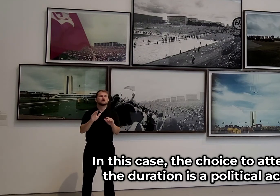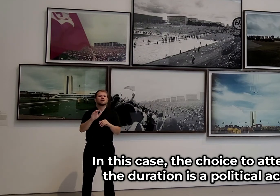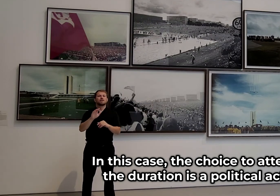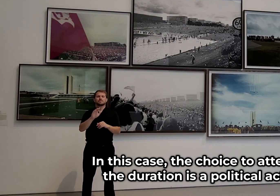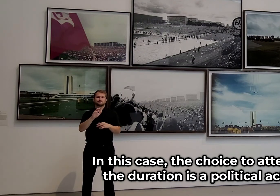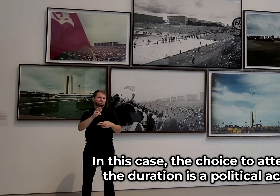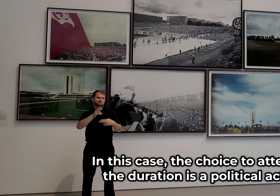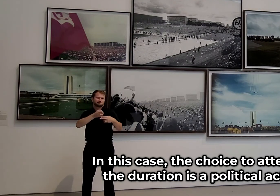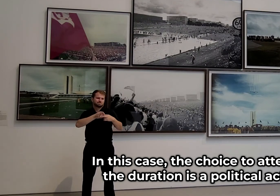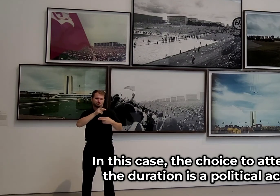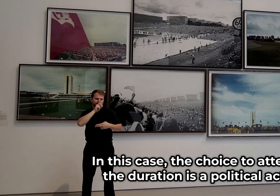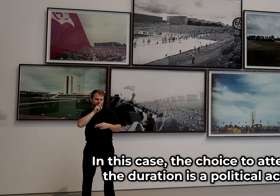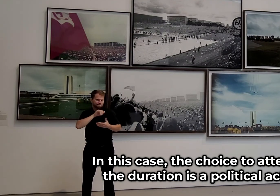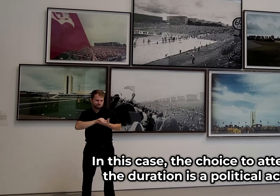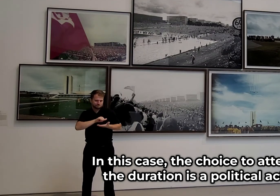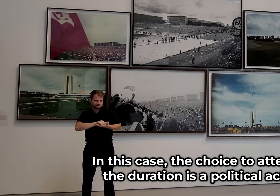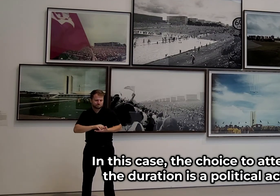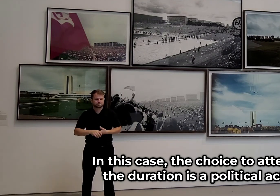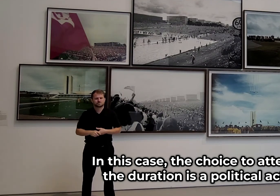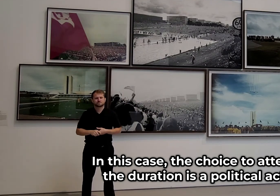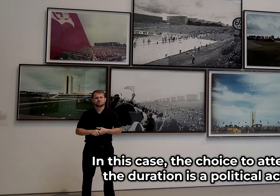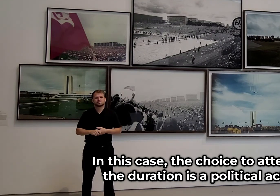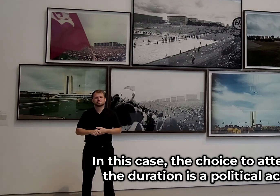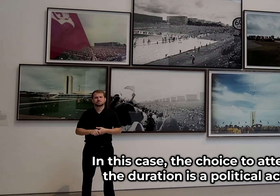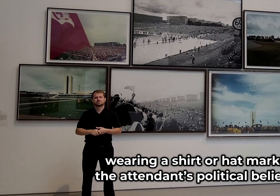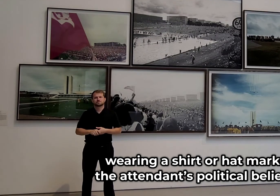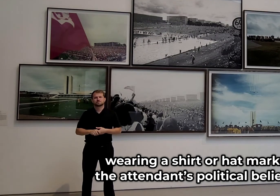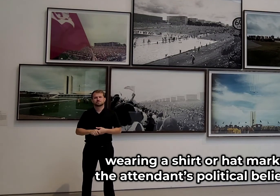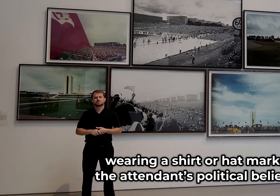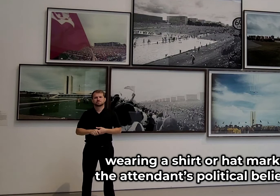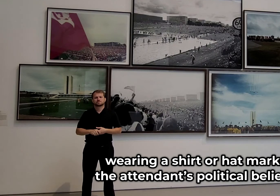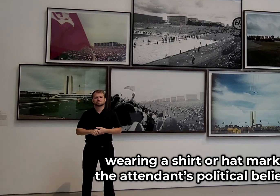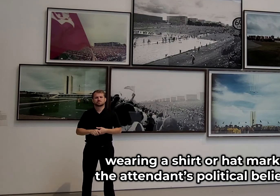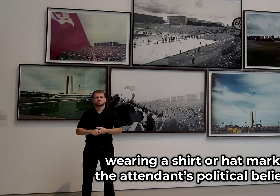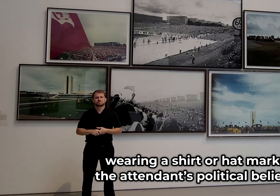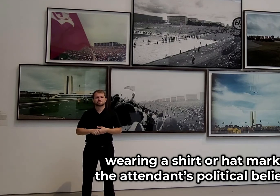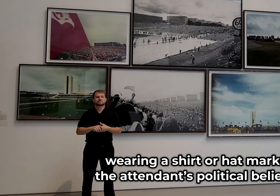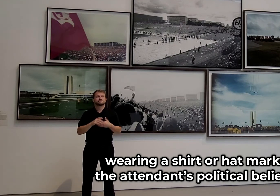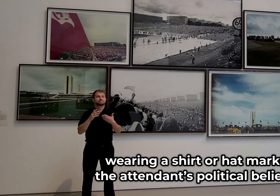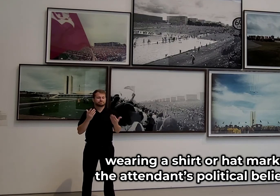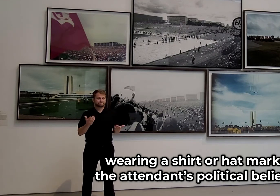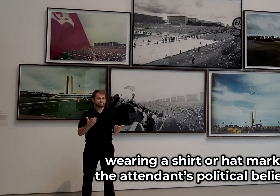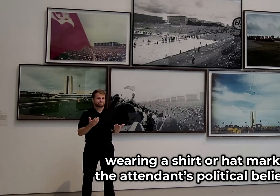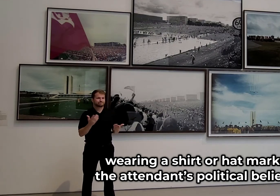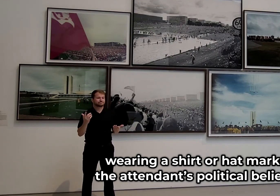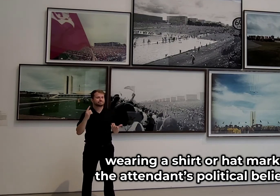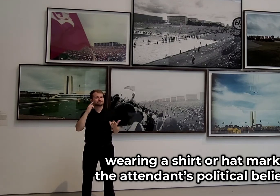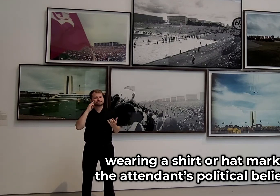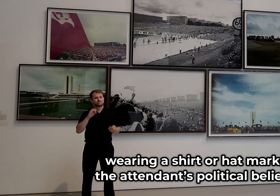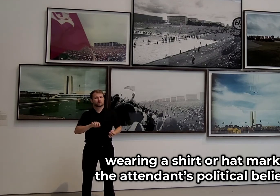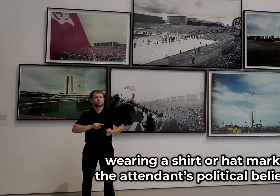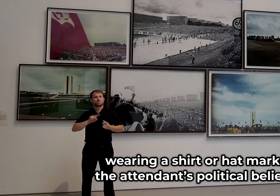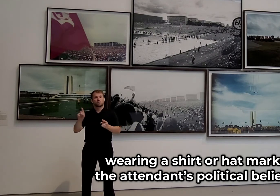the inauguration is a political act. Wearing a shirt or hat marks the attendant's political